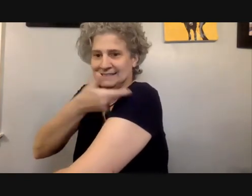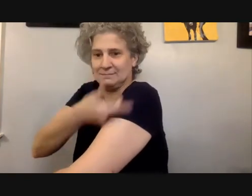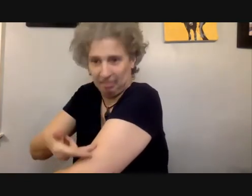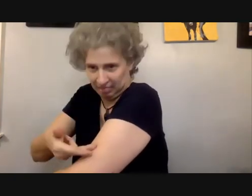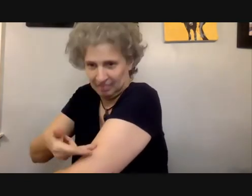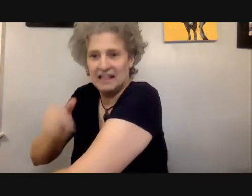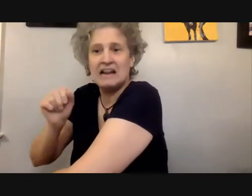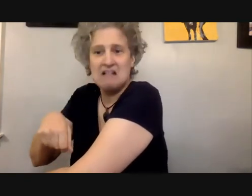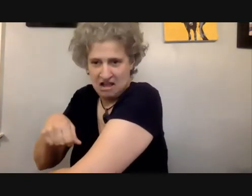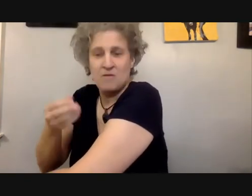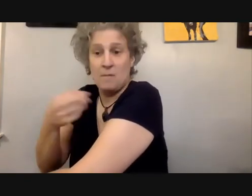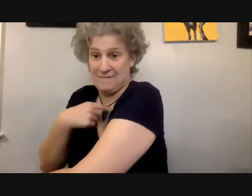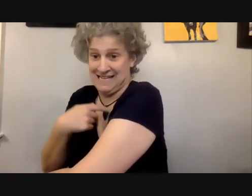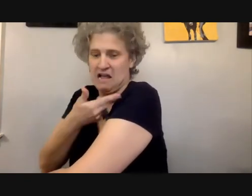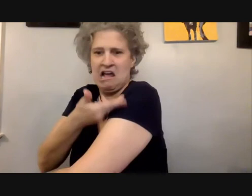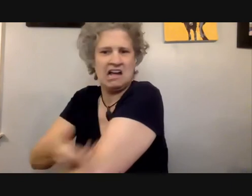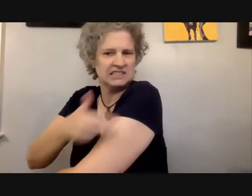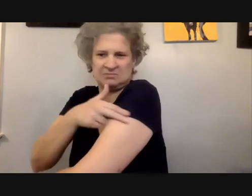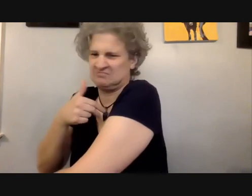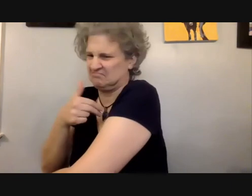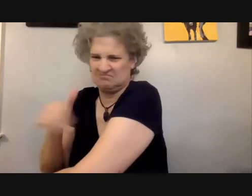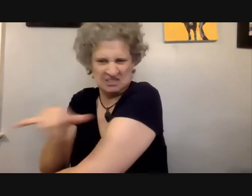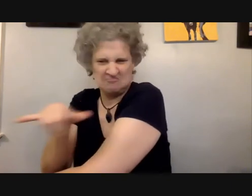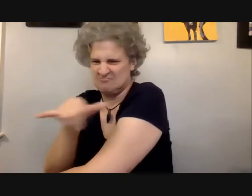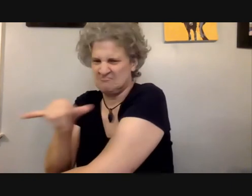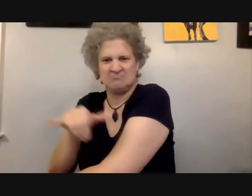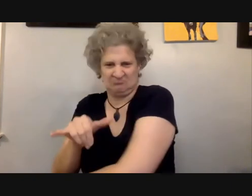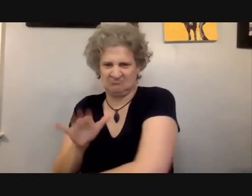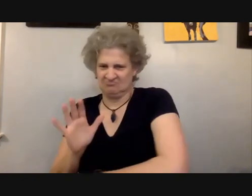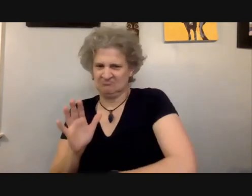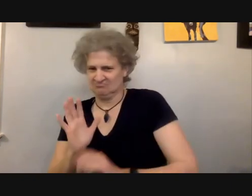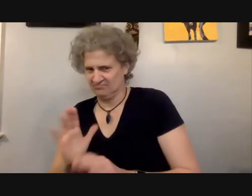So as if you draw the shape of a cross on the side of your forearm.